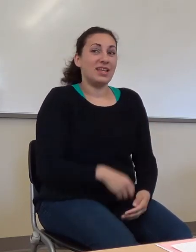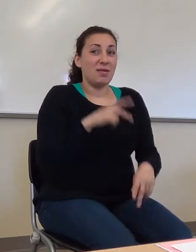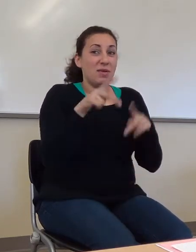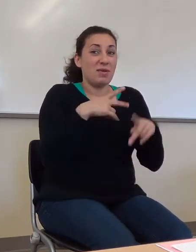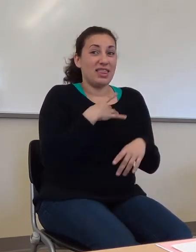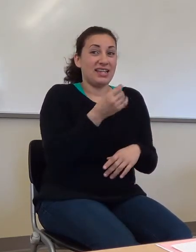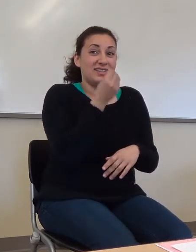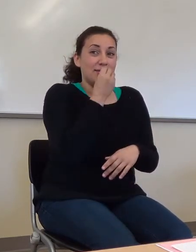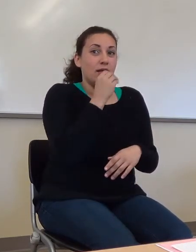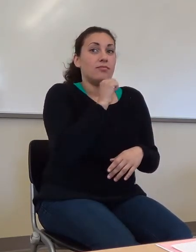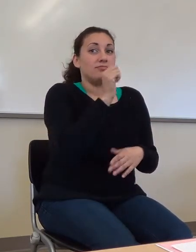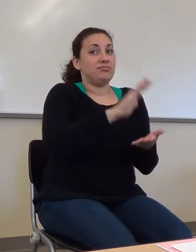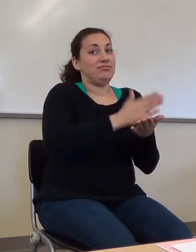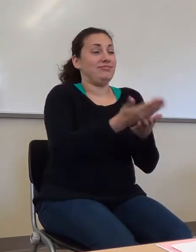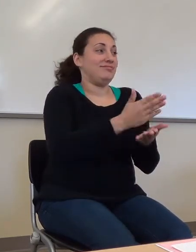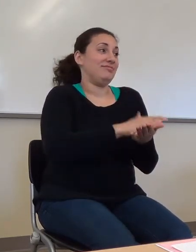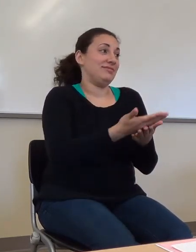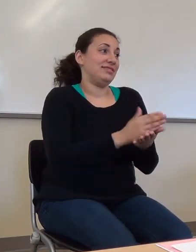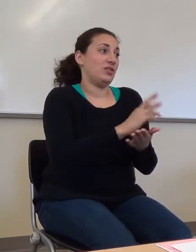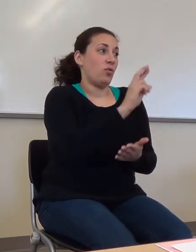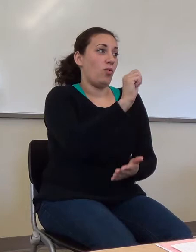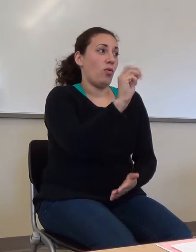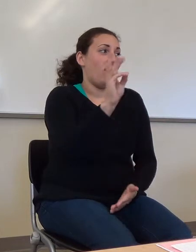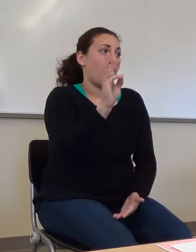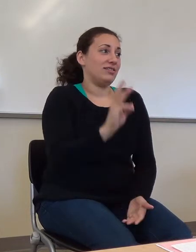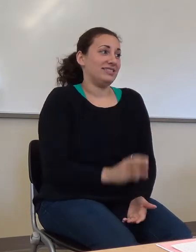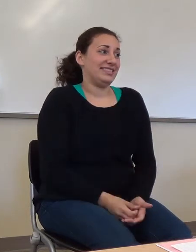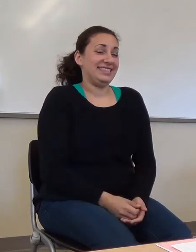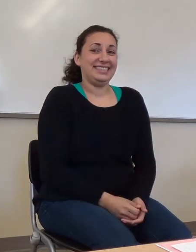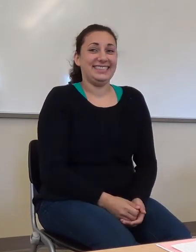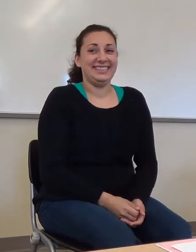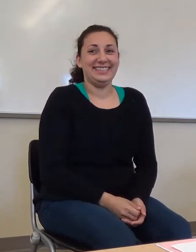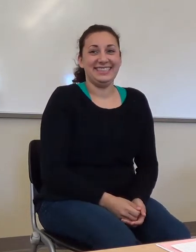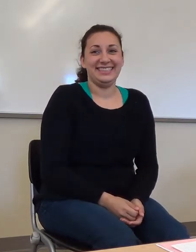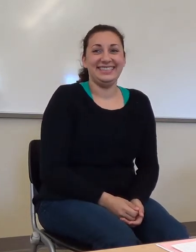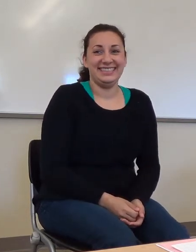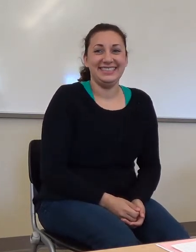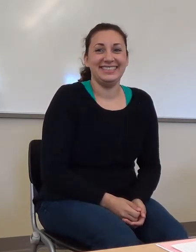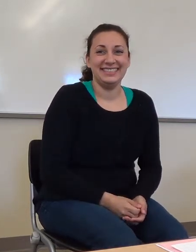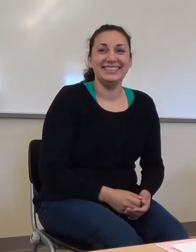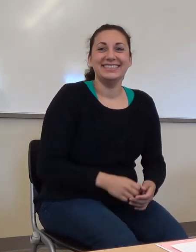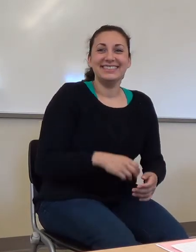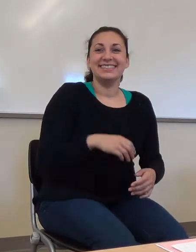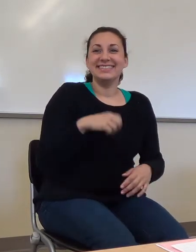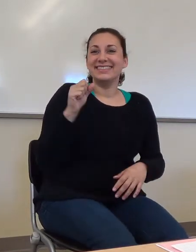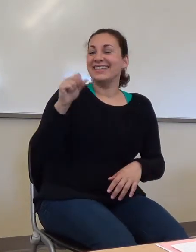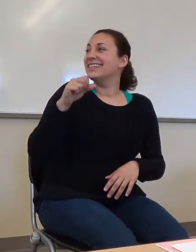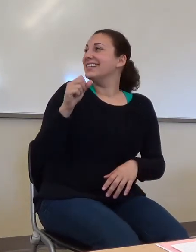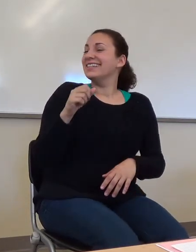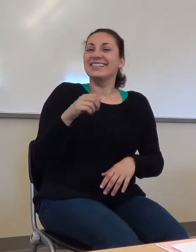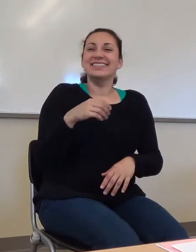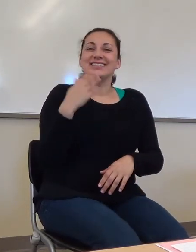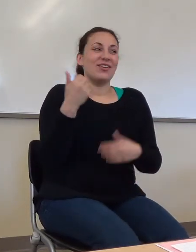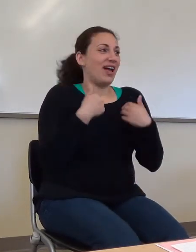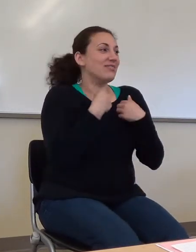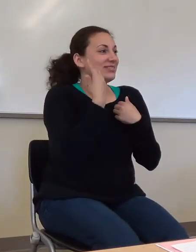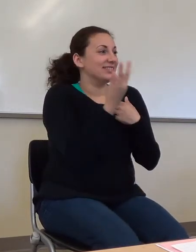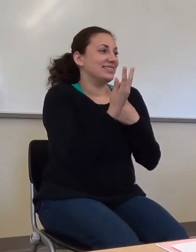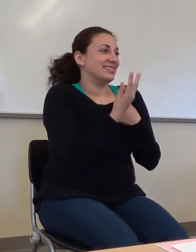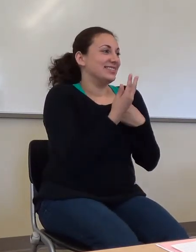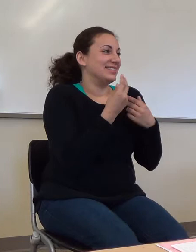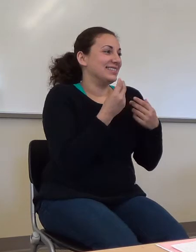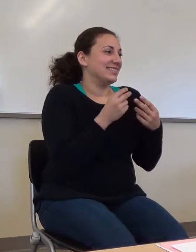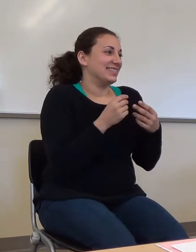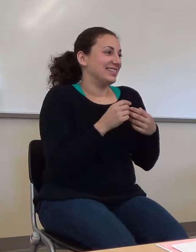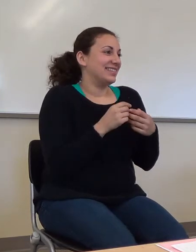but okay. Okay. Then, so here were two, birds, oysters, and then